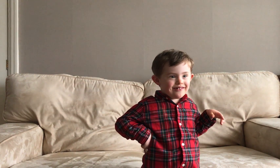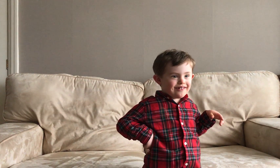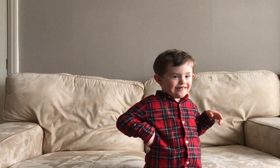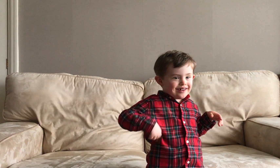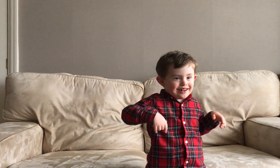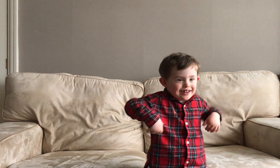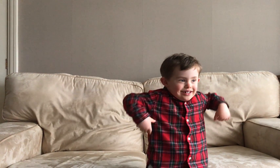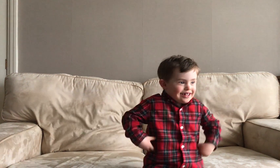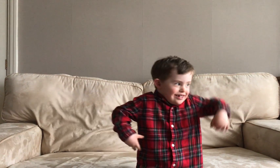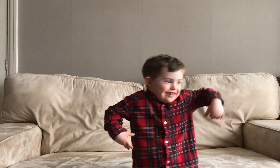the starlit sea,